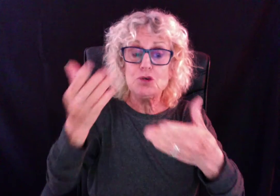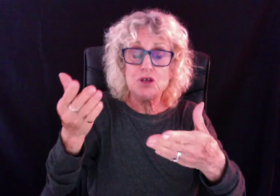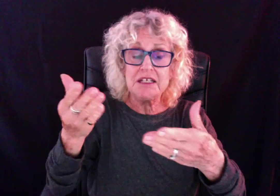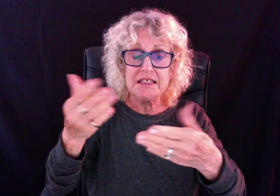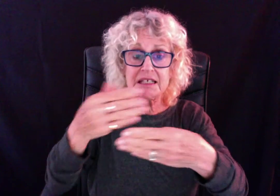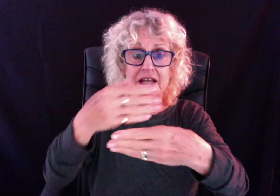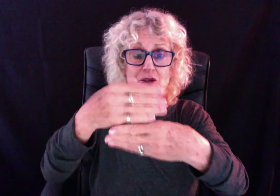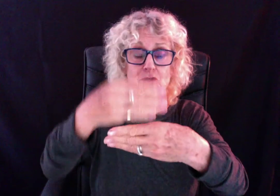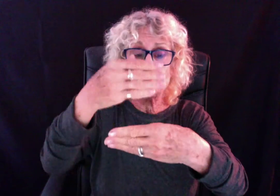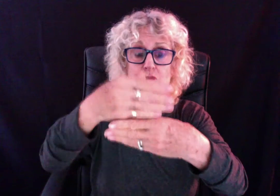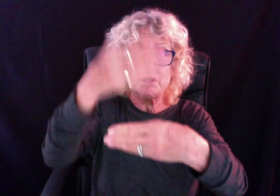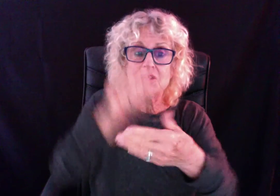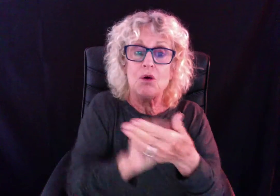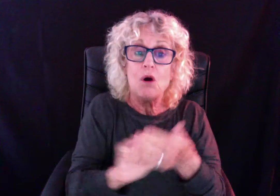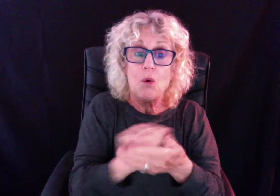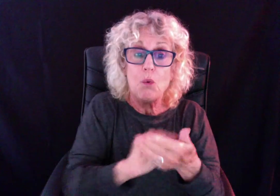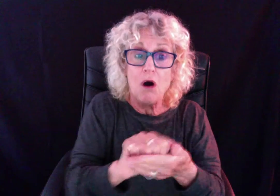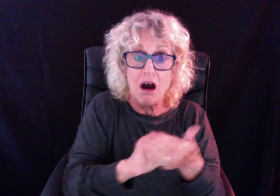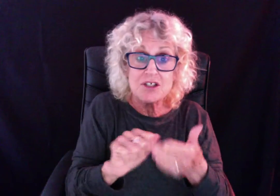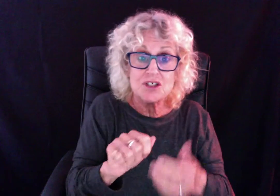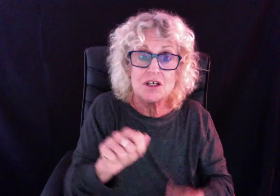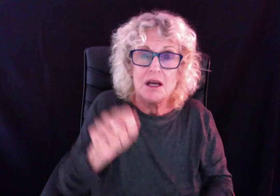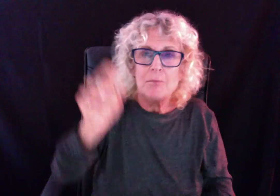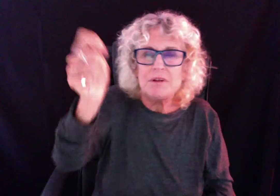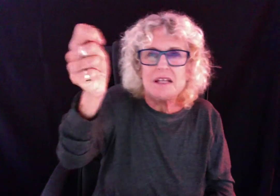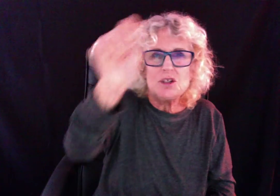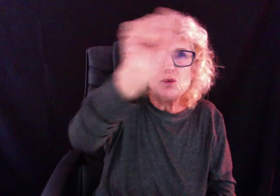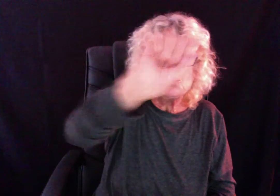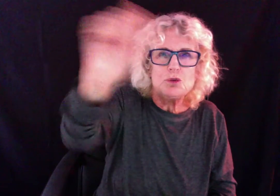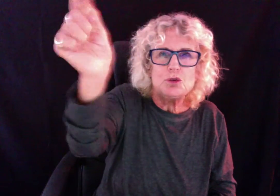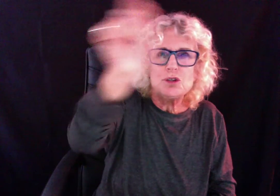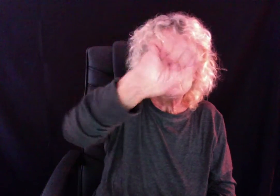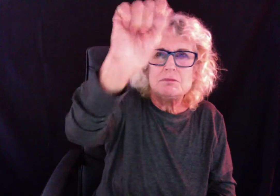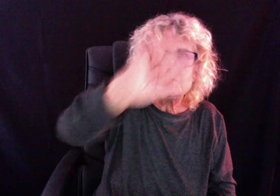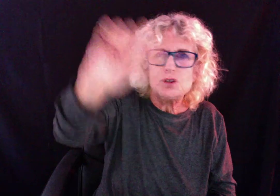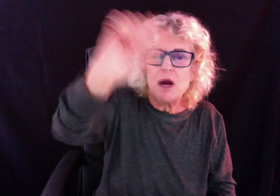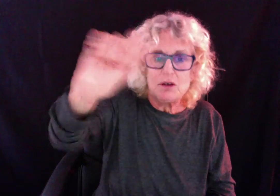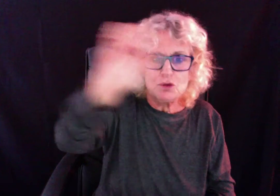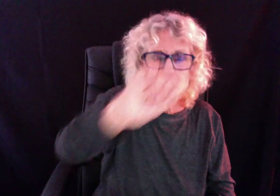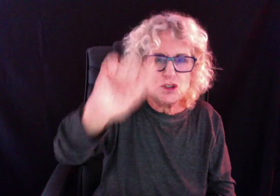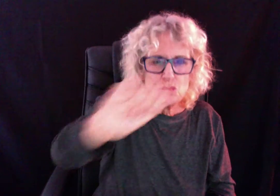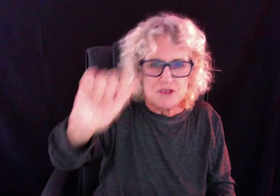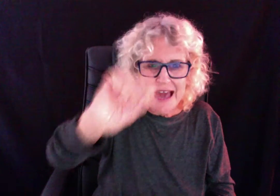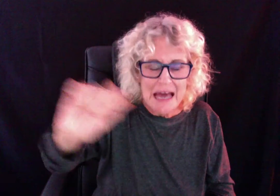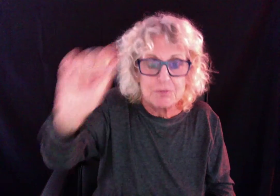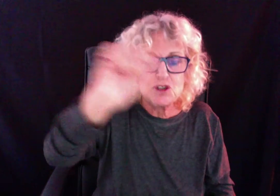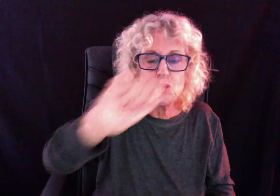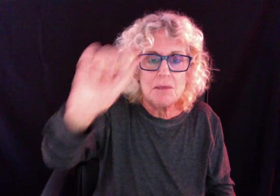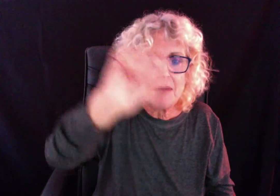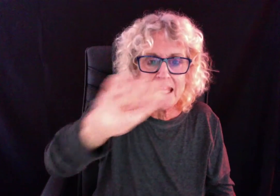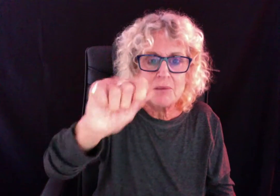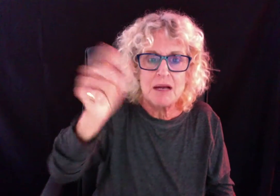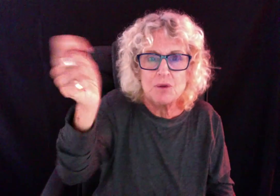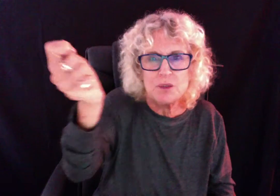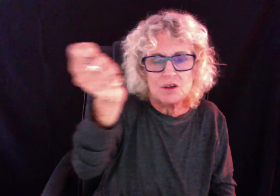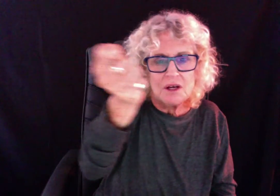could indicate, you could do window wash, but then you could do how you could do that. But you'd want to pantomime the window